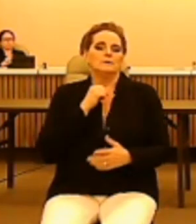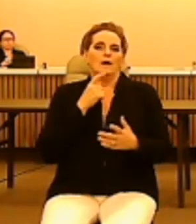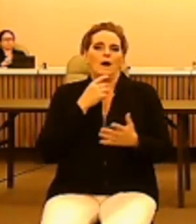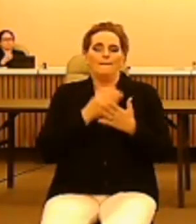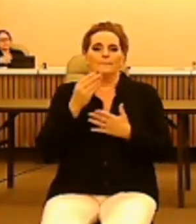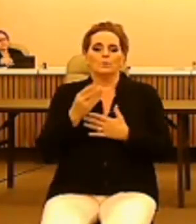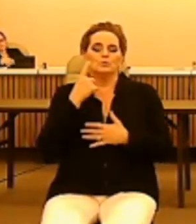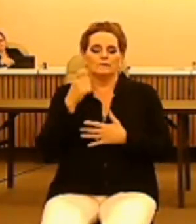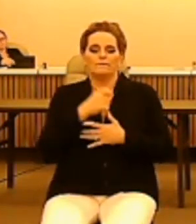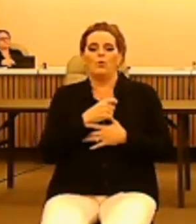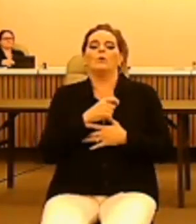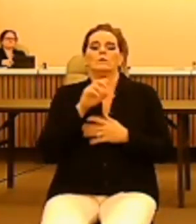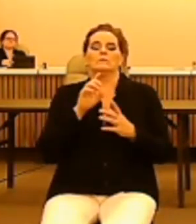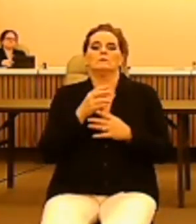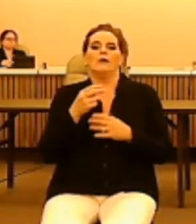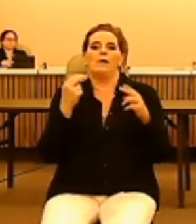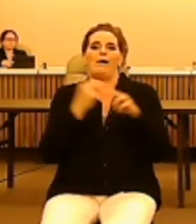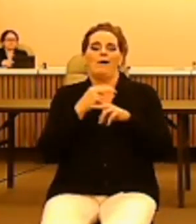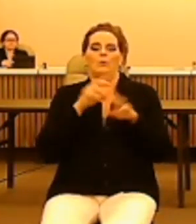department. Second.